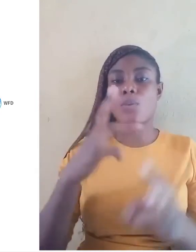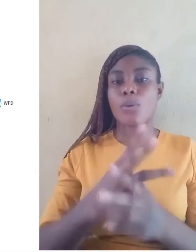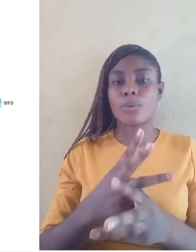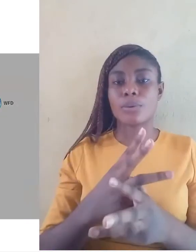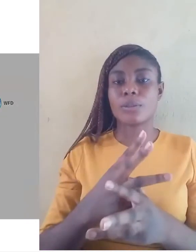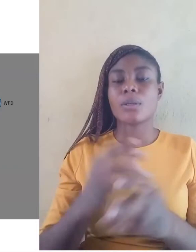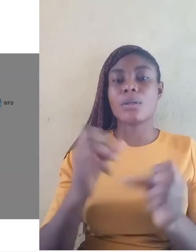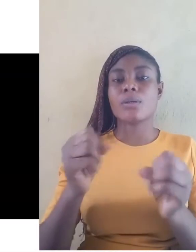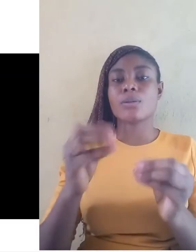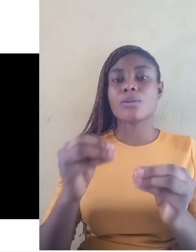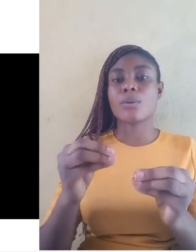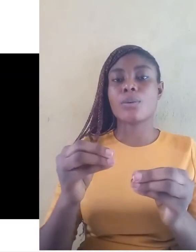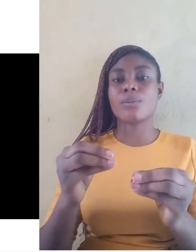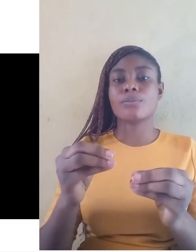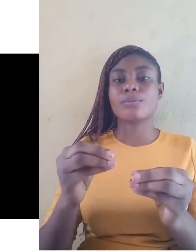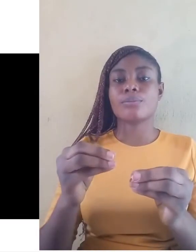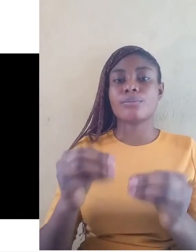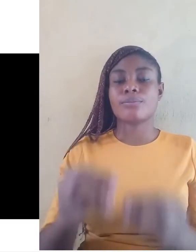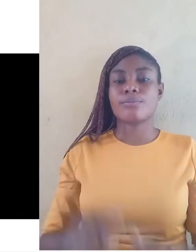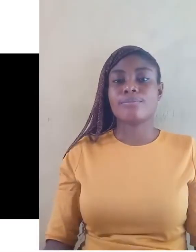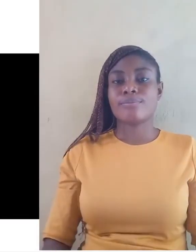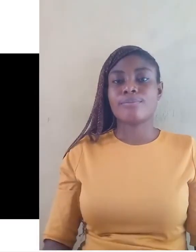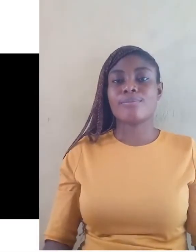world. All right, so